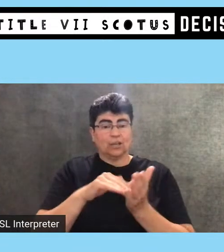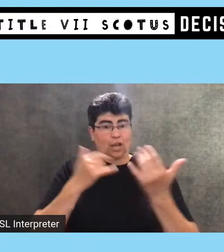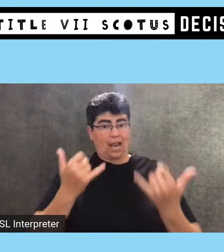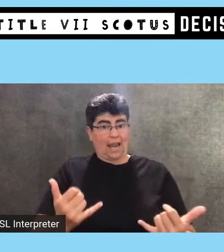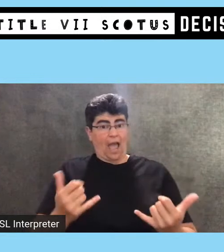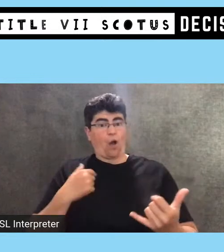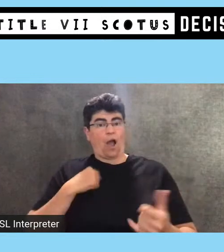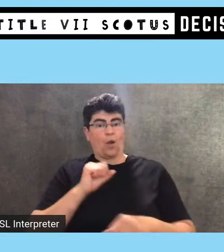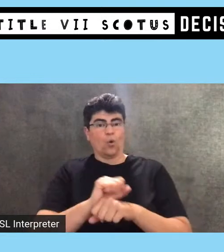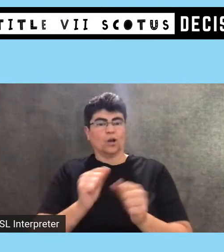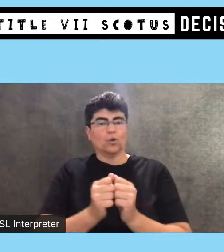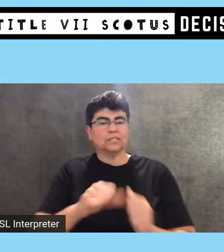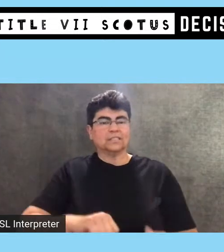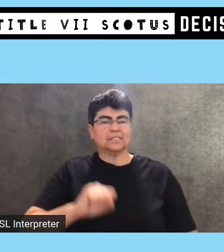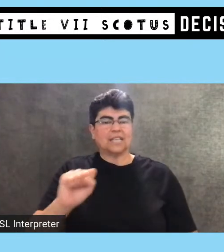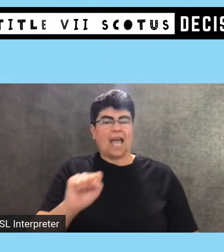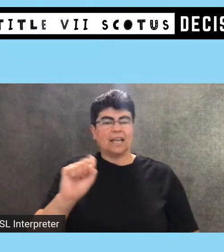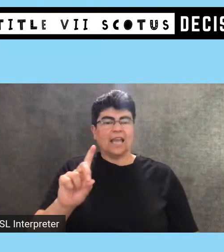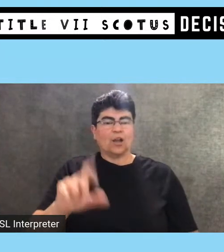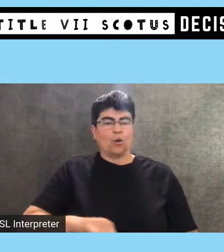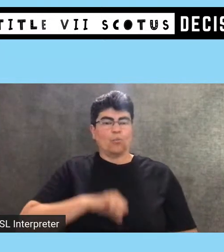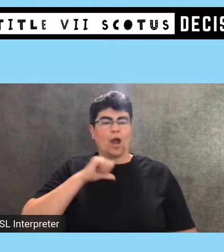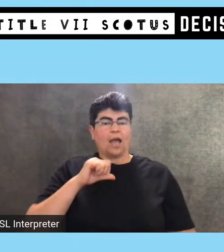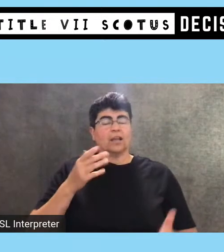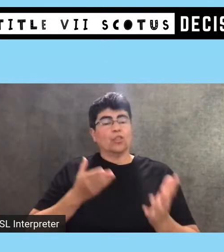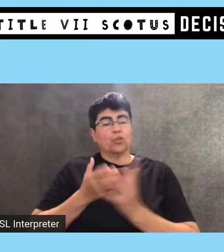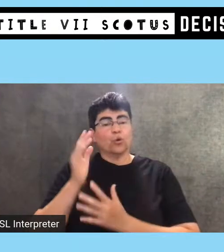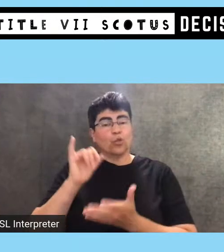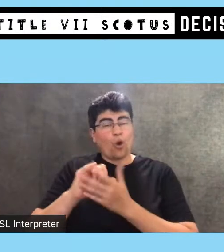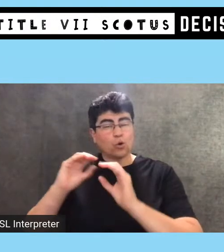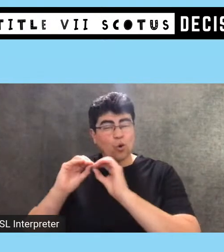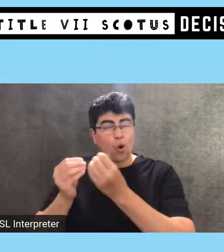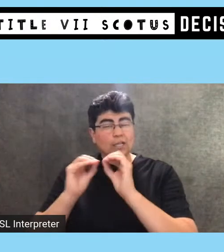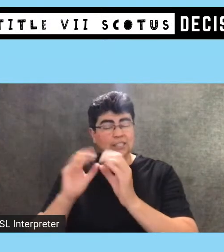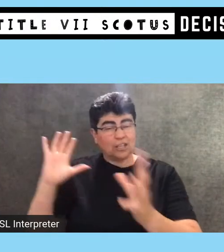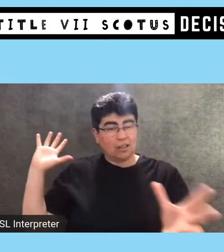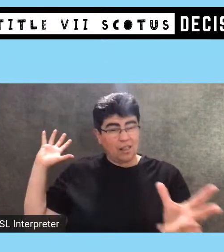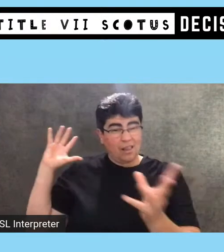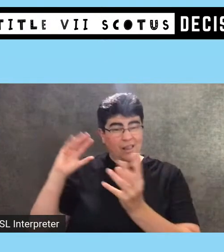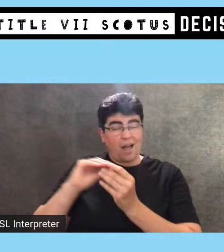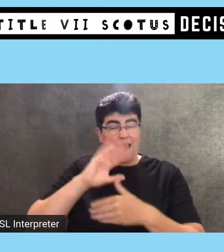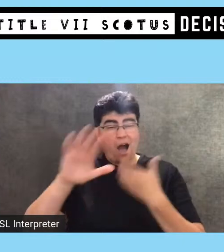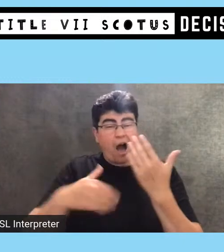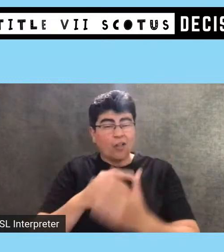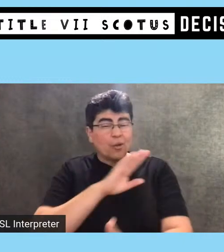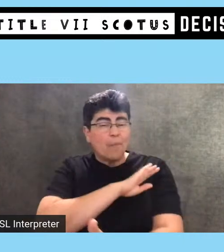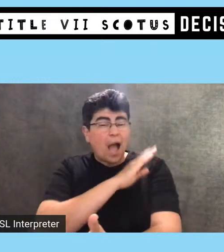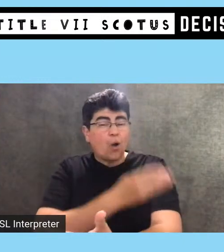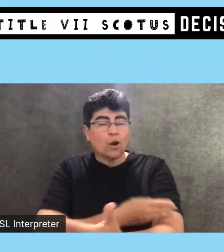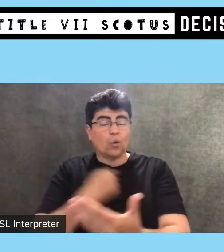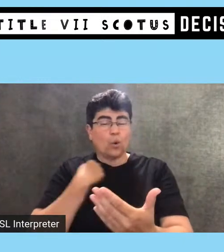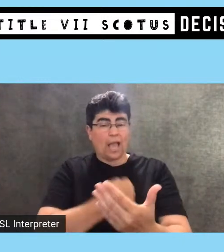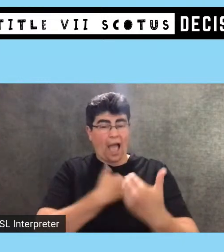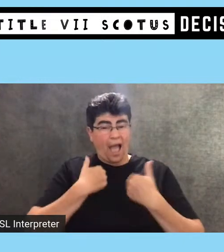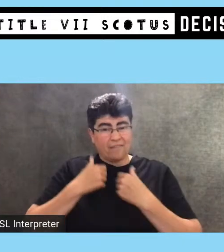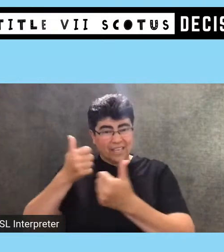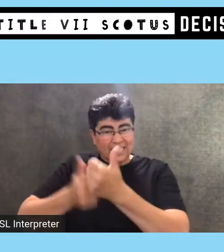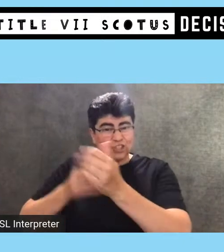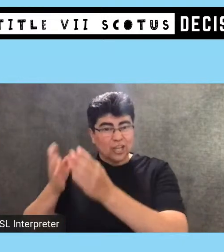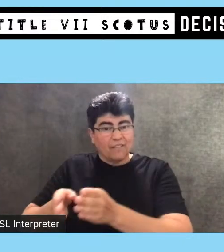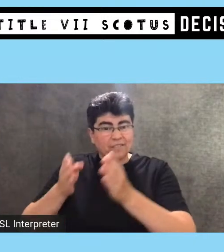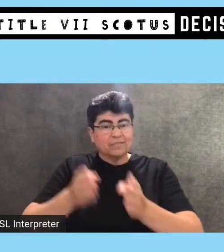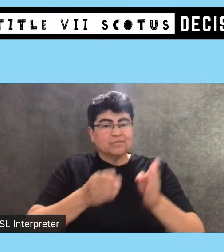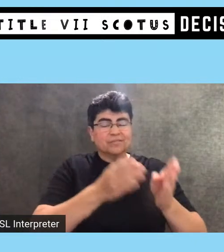Pride. Through those organizations and by the power that each of us have ourselves, we can tell our